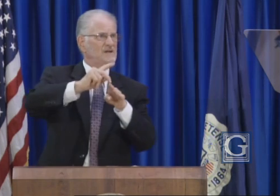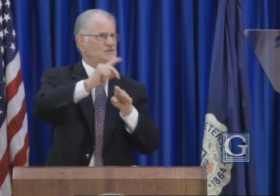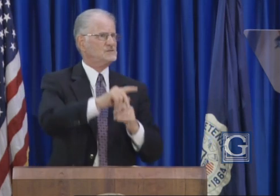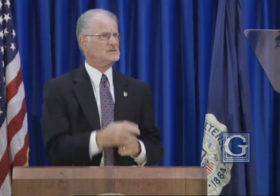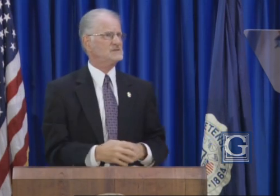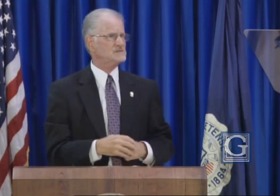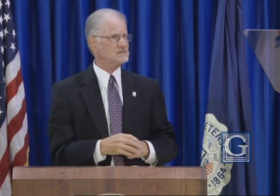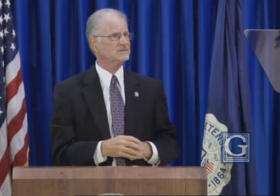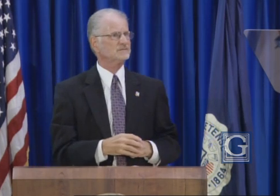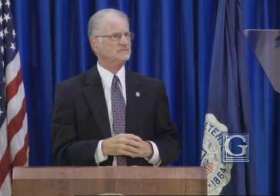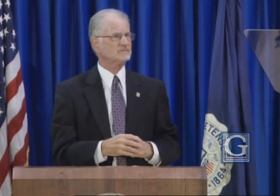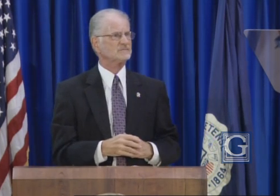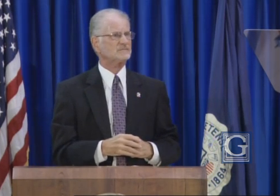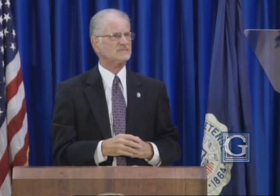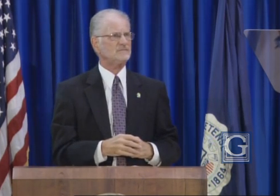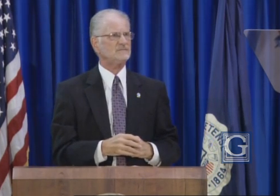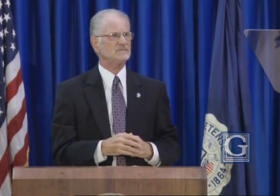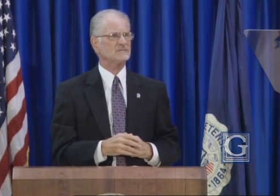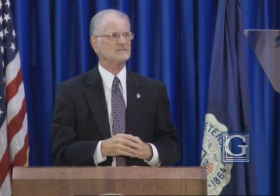great professions.